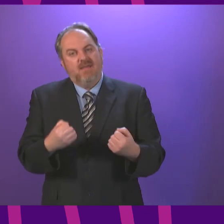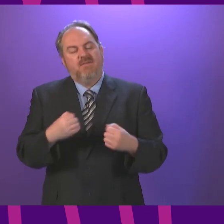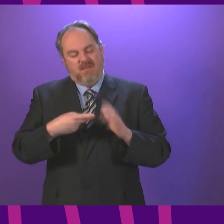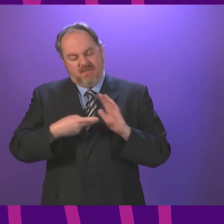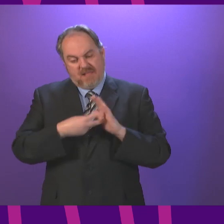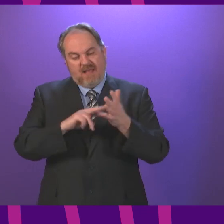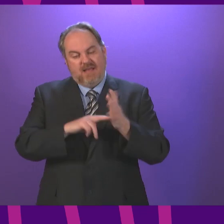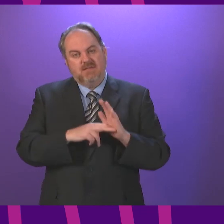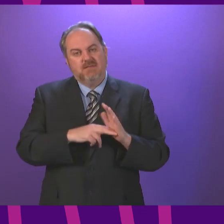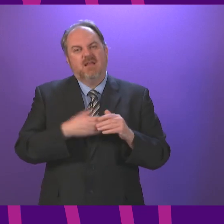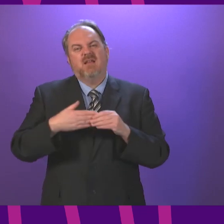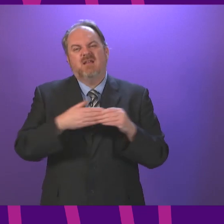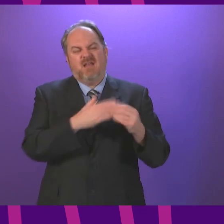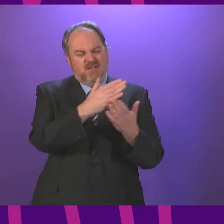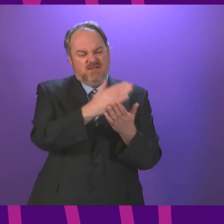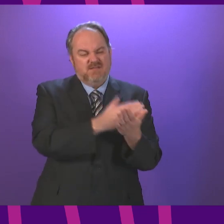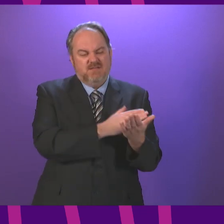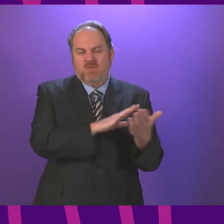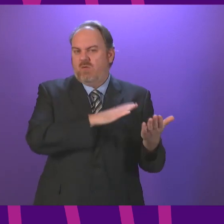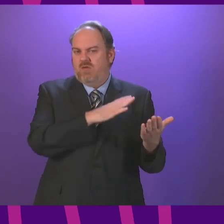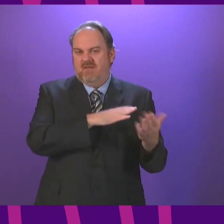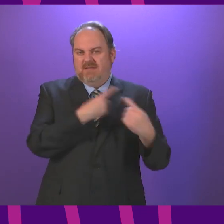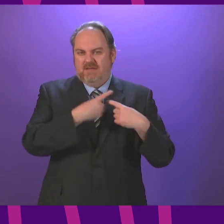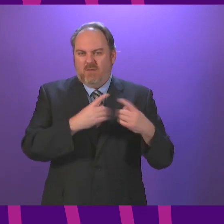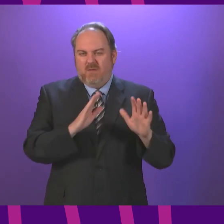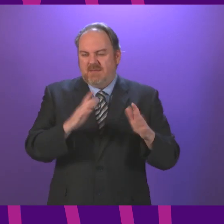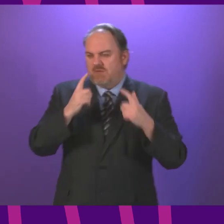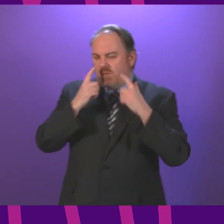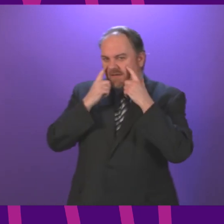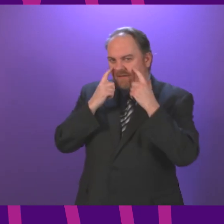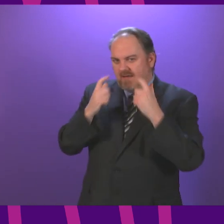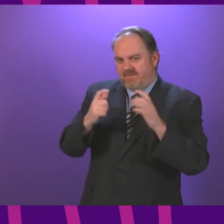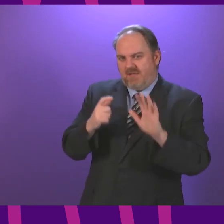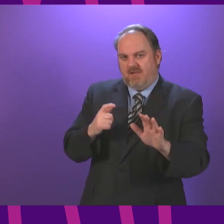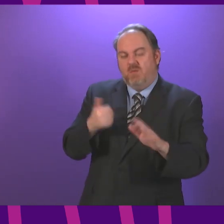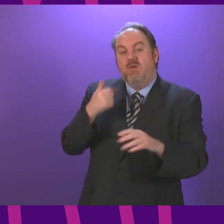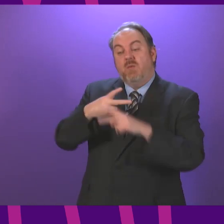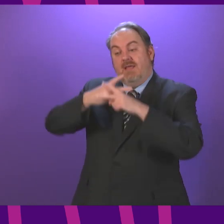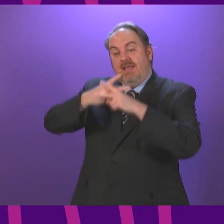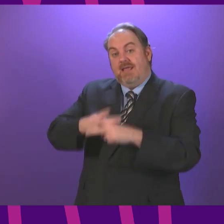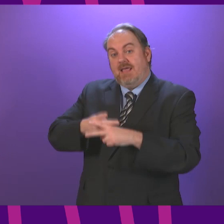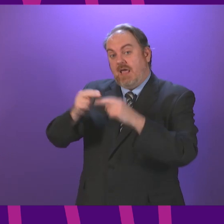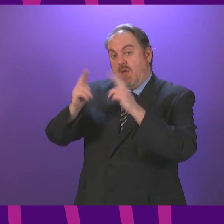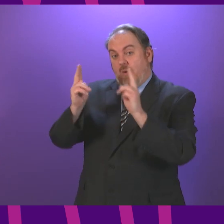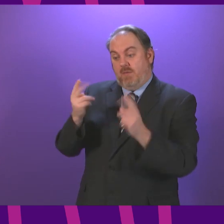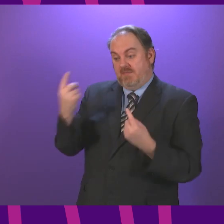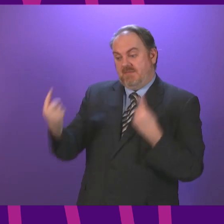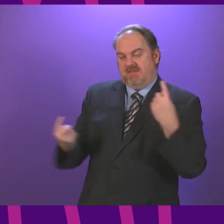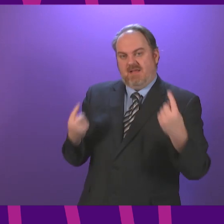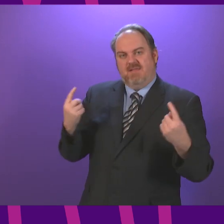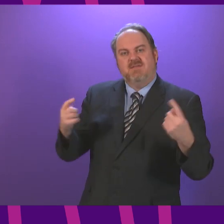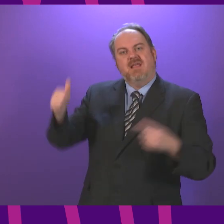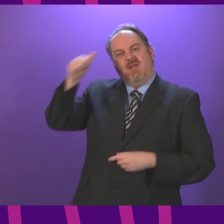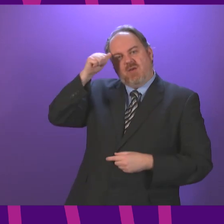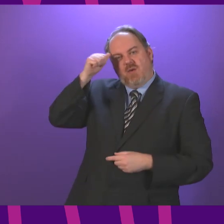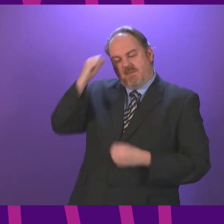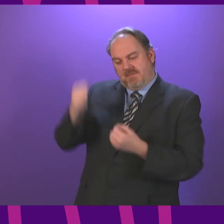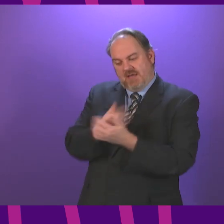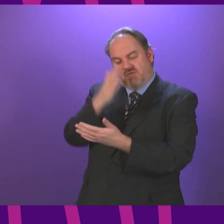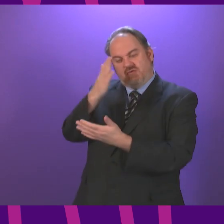that Kenny Gibson sets out amongst other reasons that we have taken such care around this. Obviously care home providers are in the position of